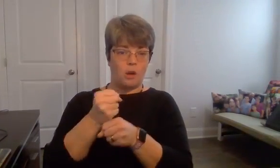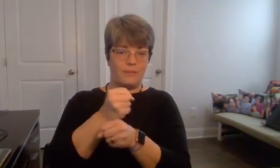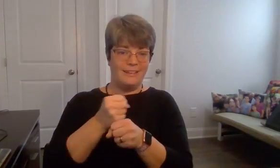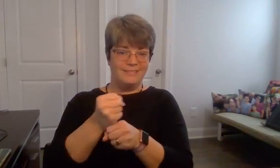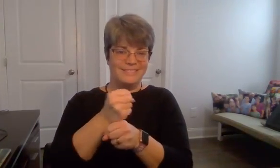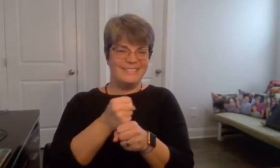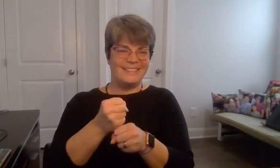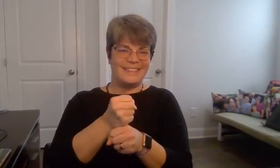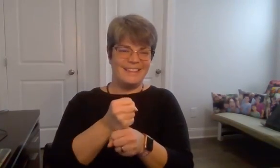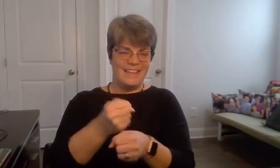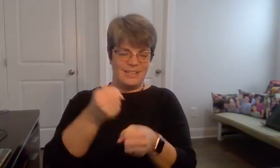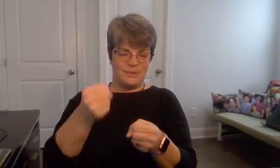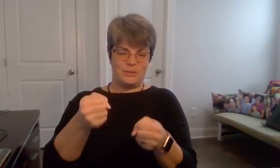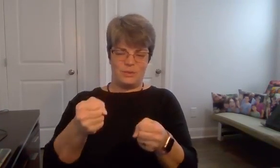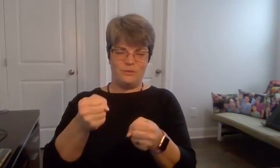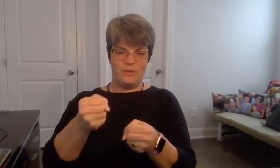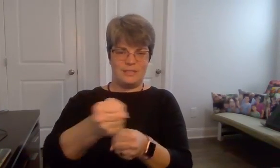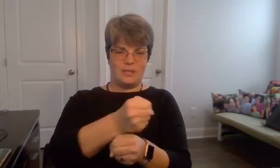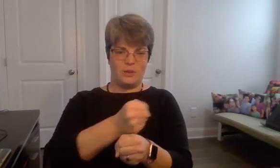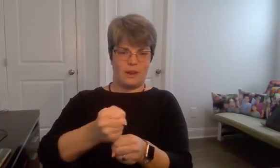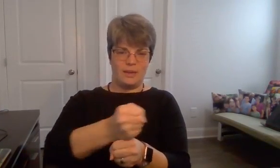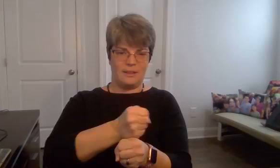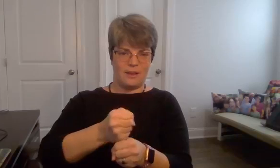Coffee. So 2 fists is like you're grinding the coffee.